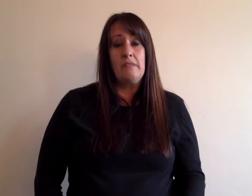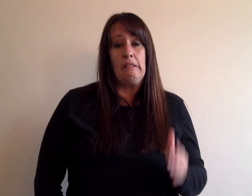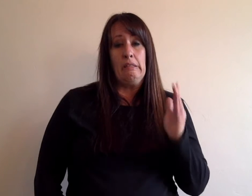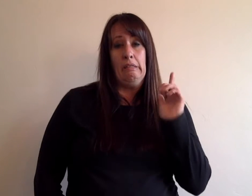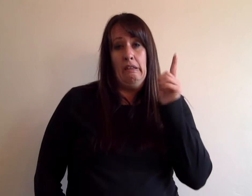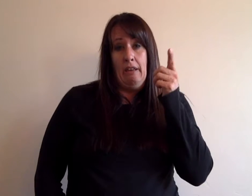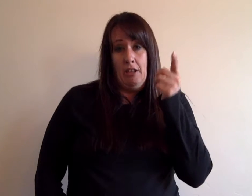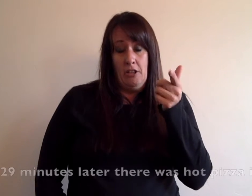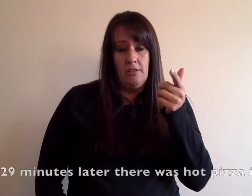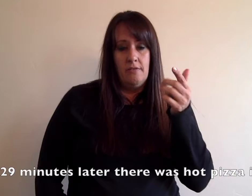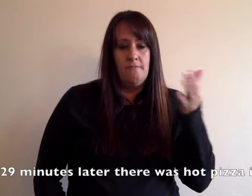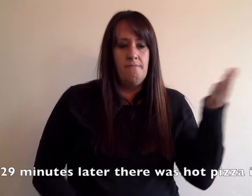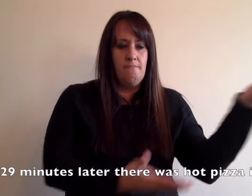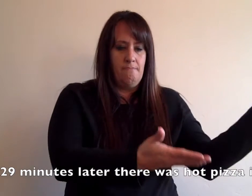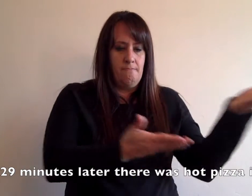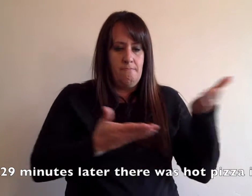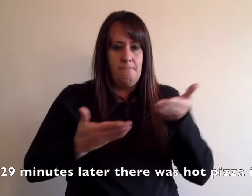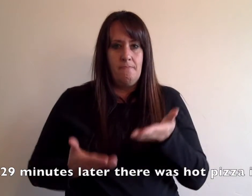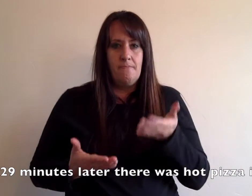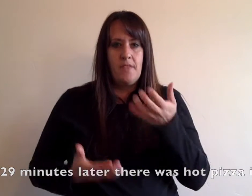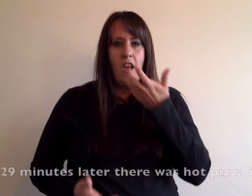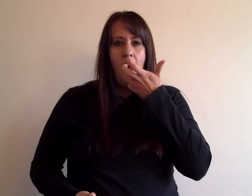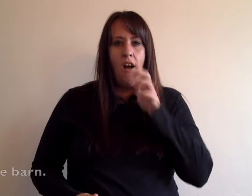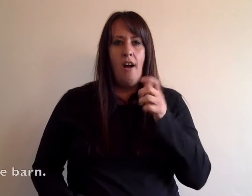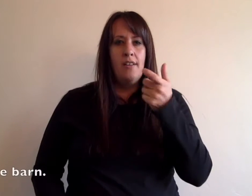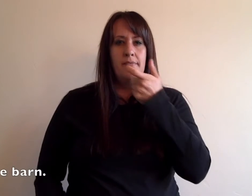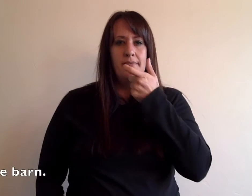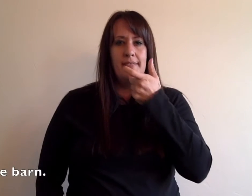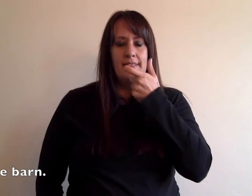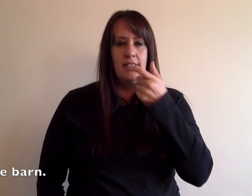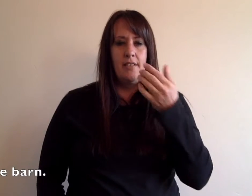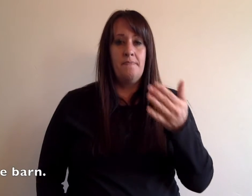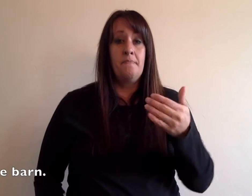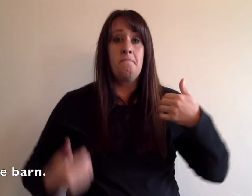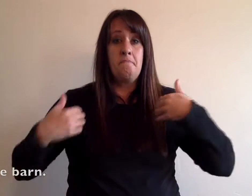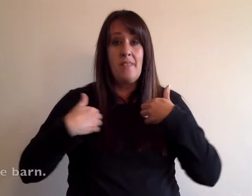Twenty-nine minutes later, there was hot pizza in the barn.